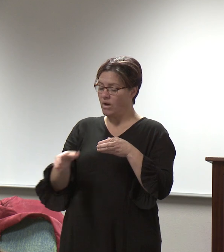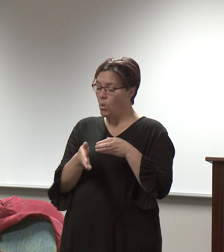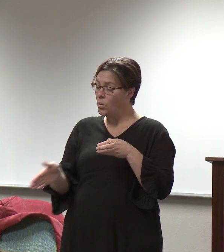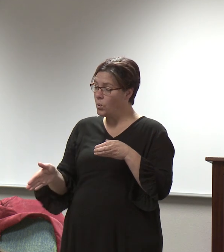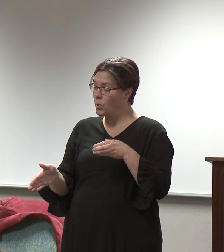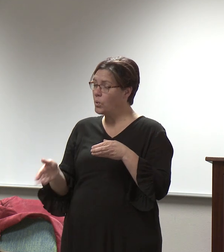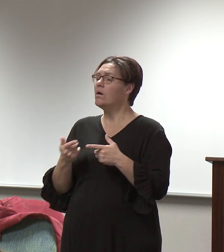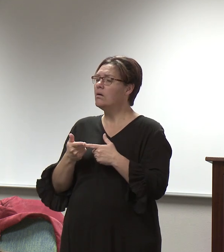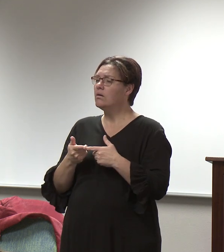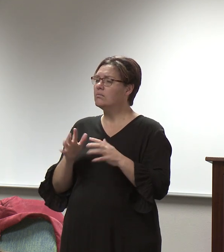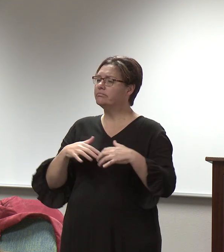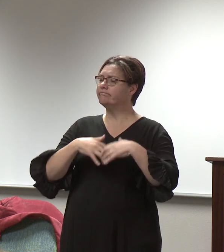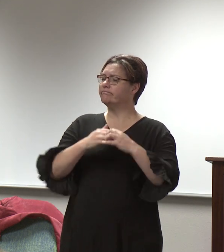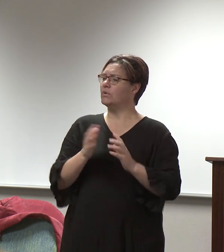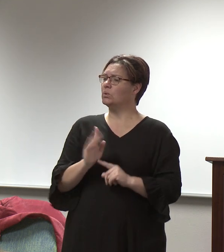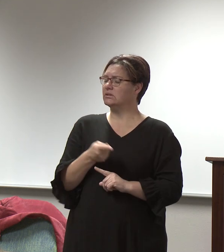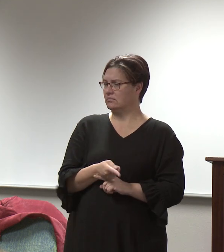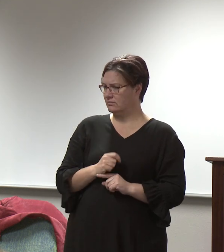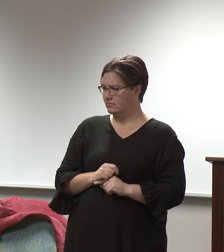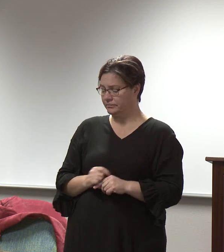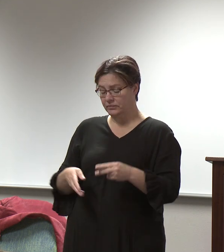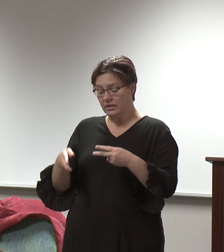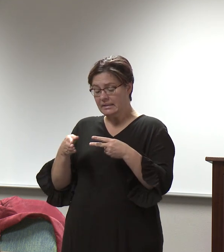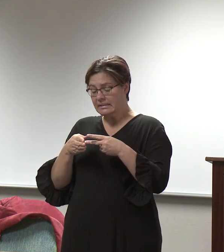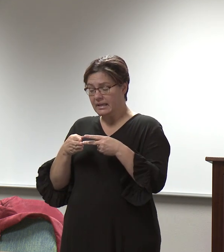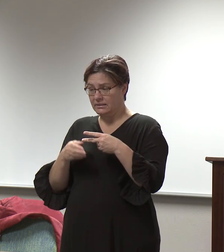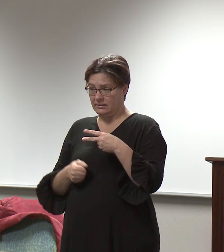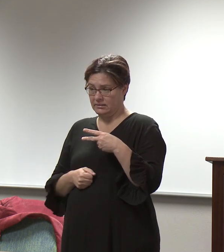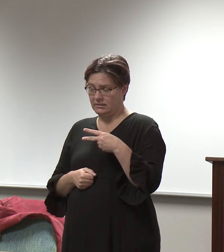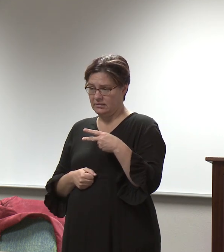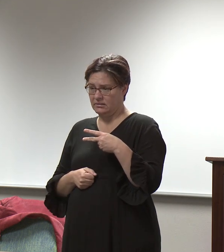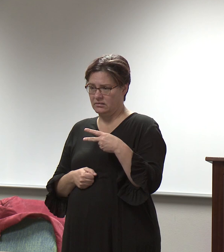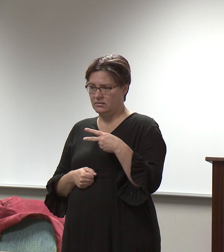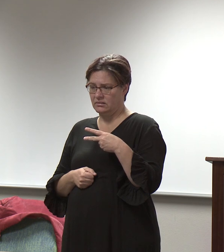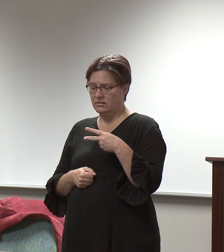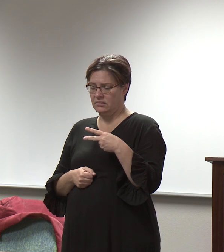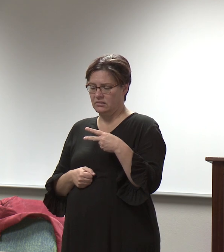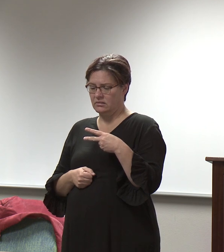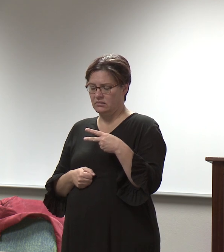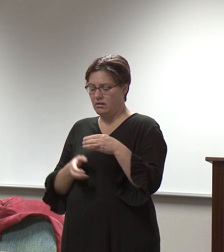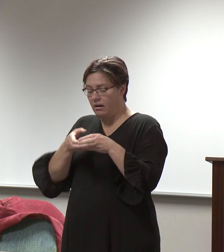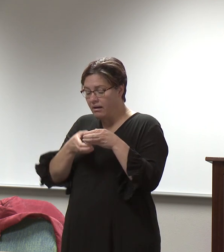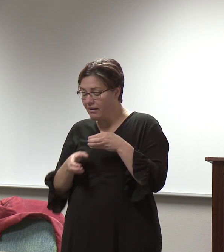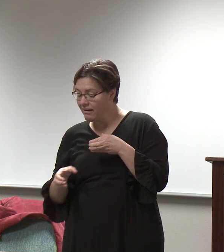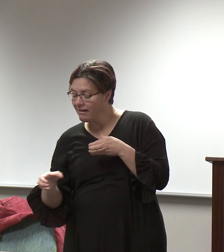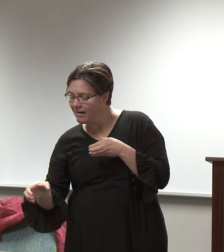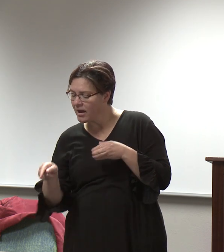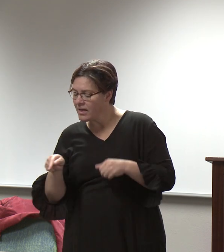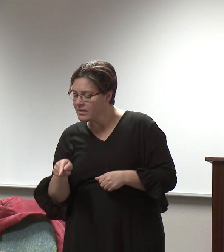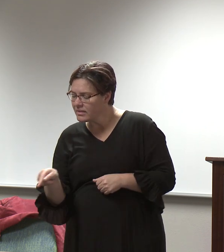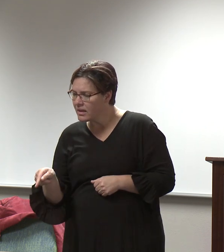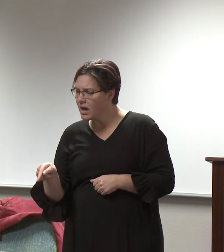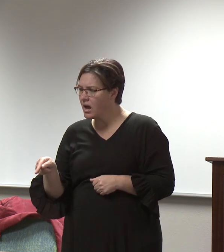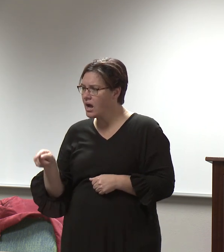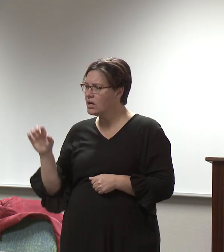second idea that discomforts me is that the decolonial assumes that we are